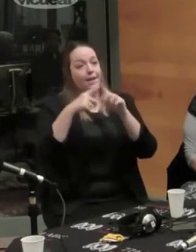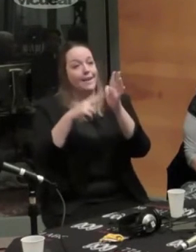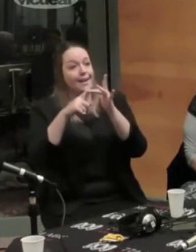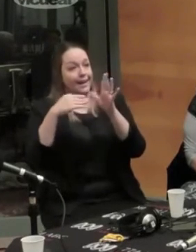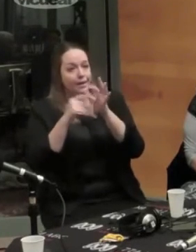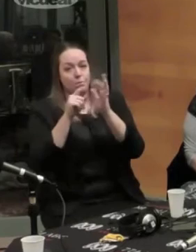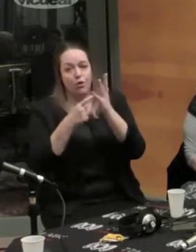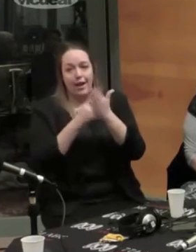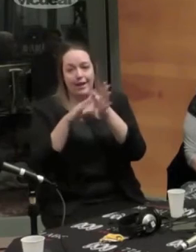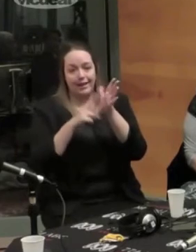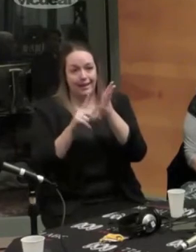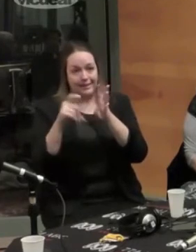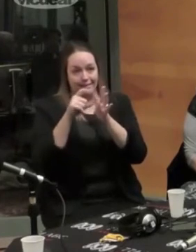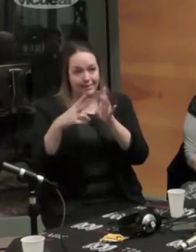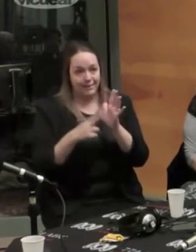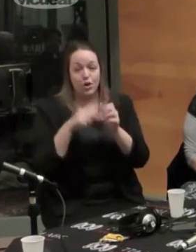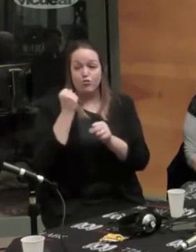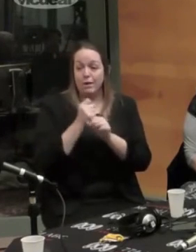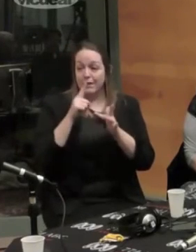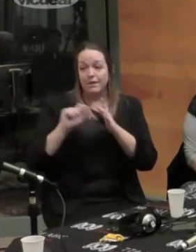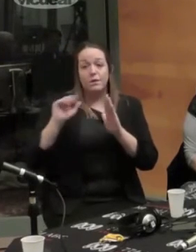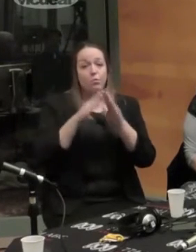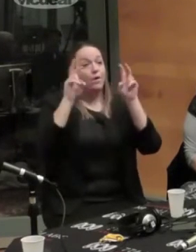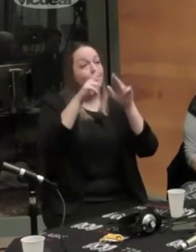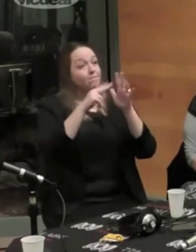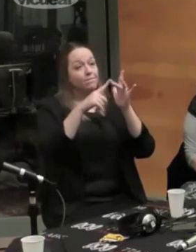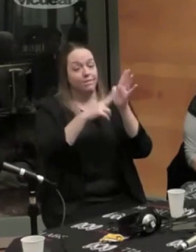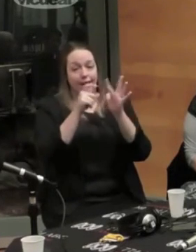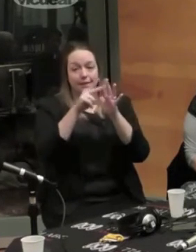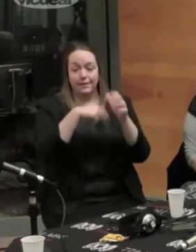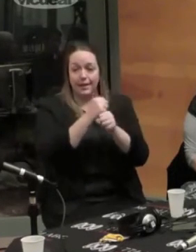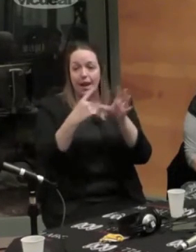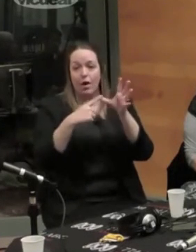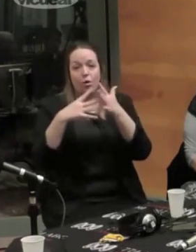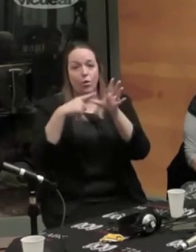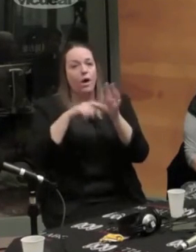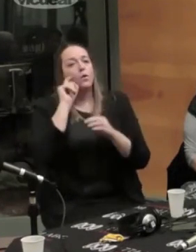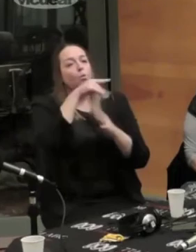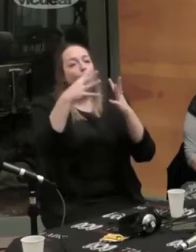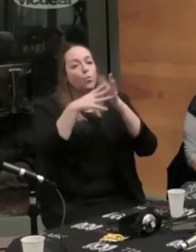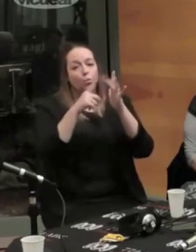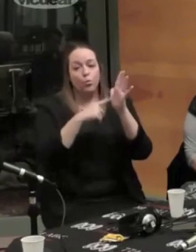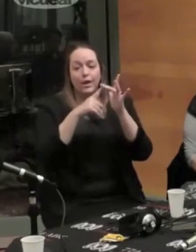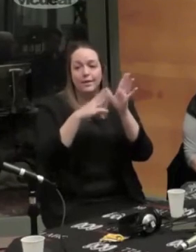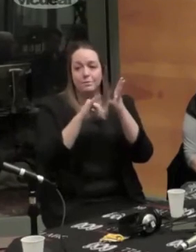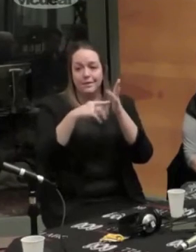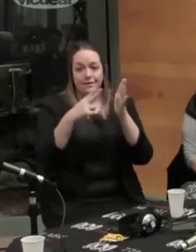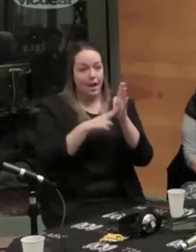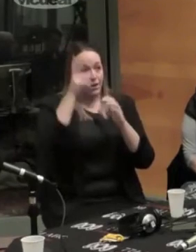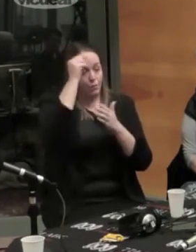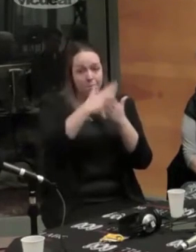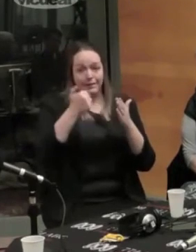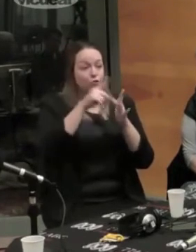Burhanuddin. Graham Inner's book is called Finding a Way, and the book launches at Williamstown Library this evening at 6:30. Jacinta Parsons has been